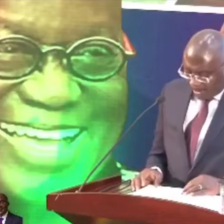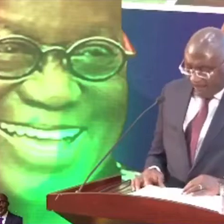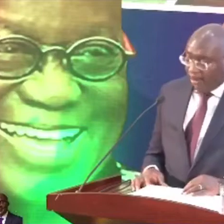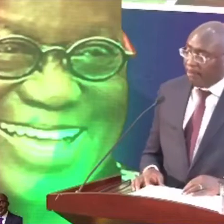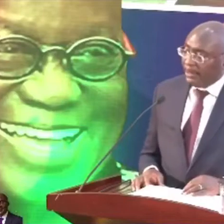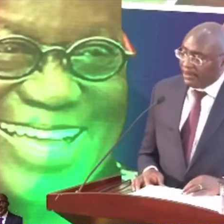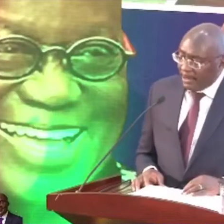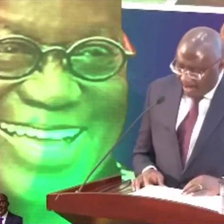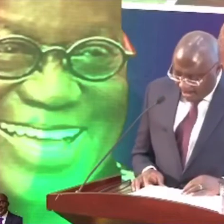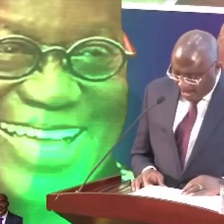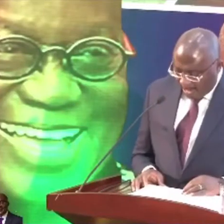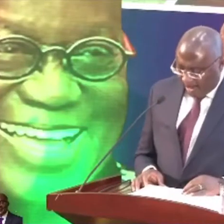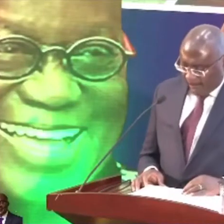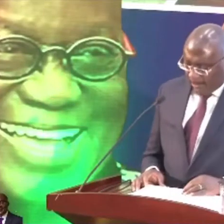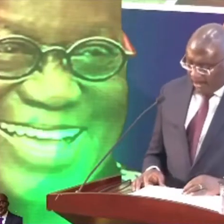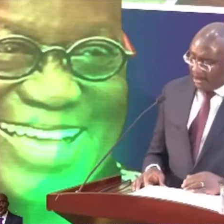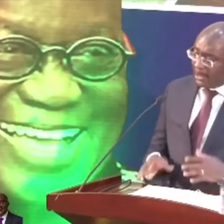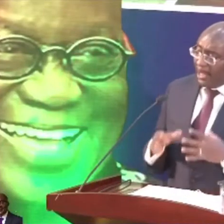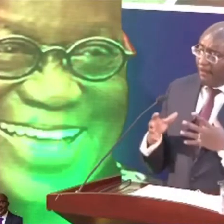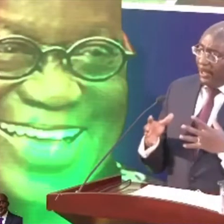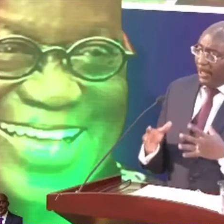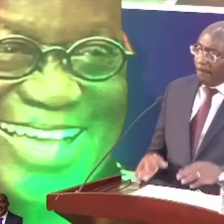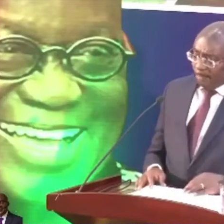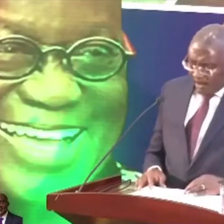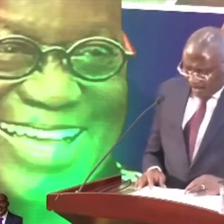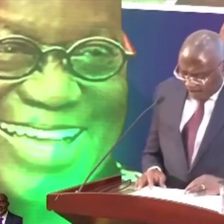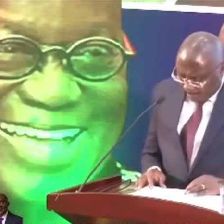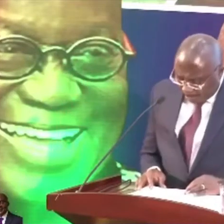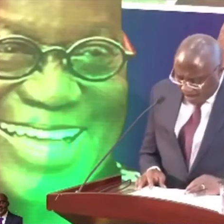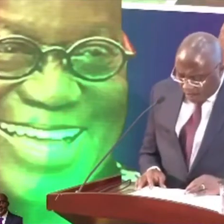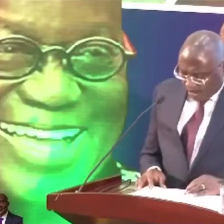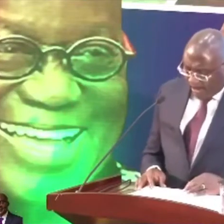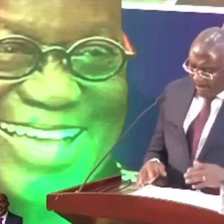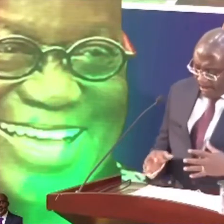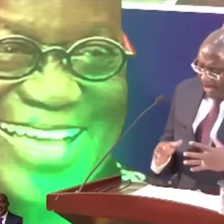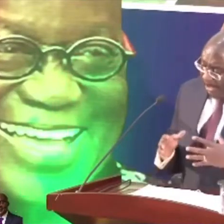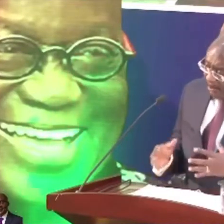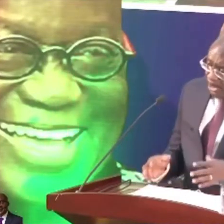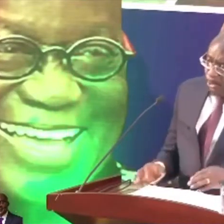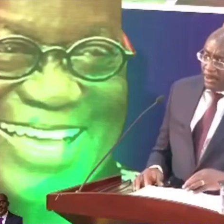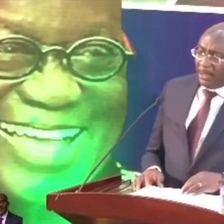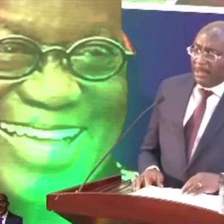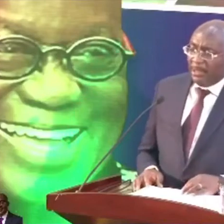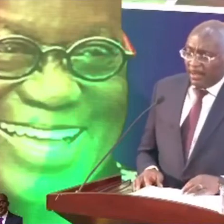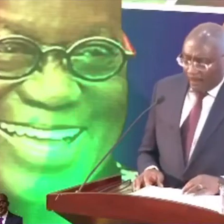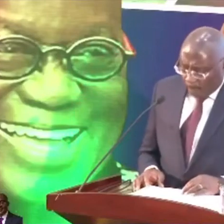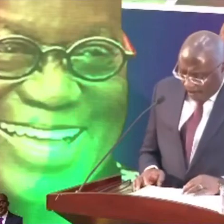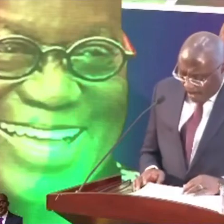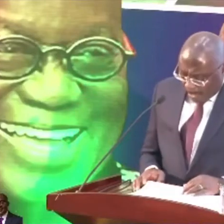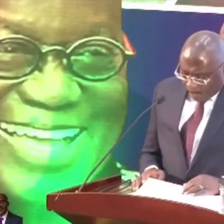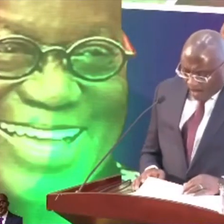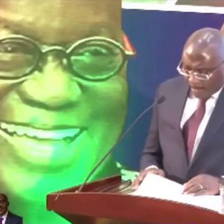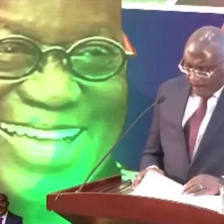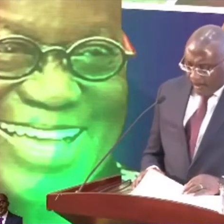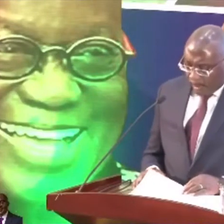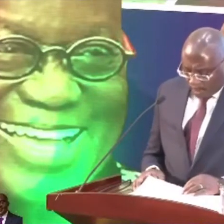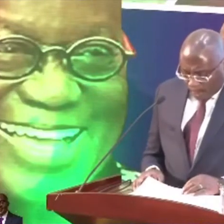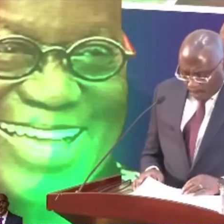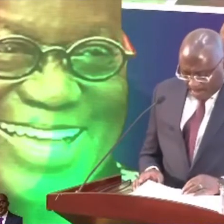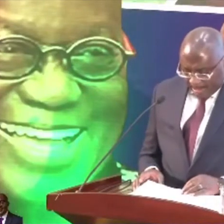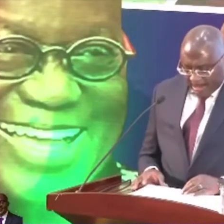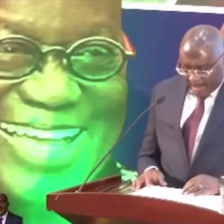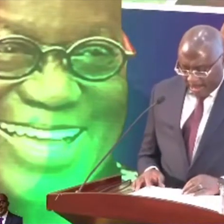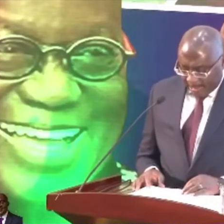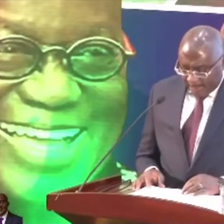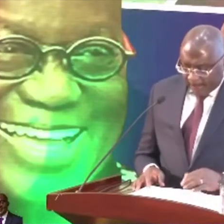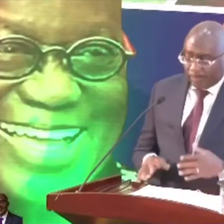Special Development Initiatives. This is the ministry that is administering the 1 Million One